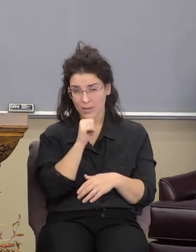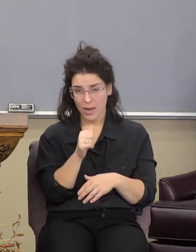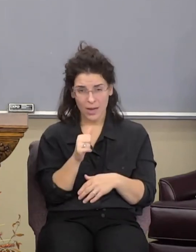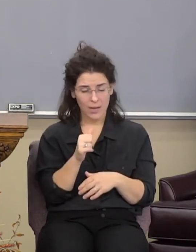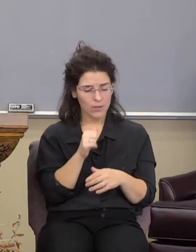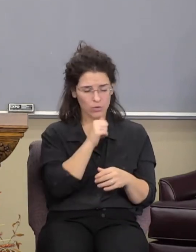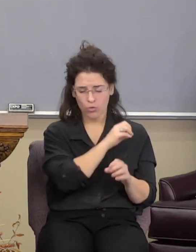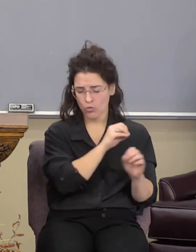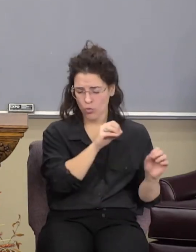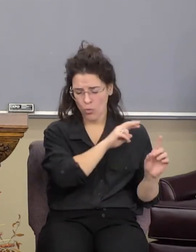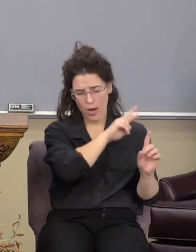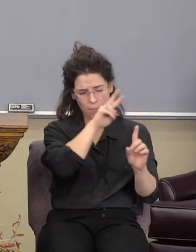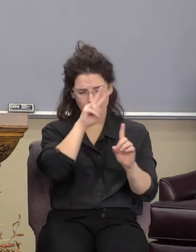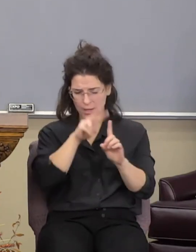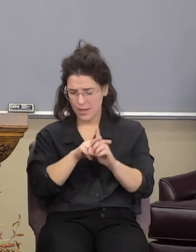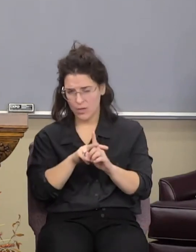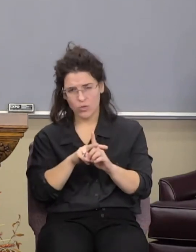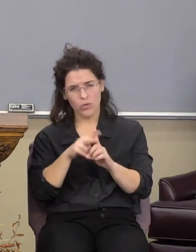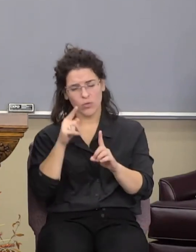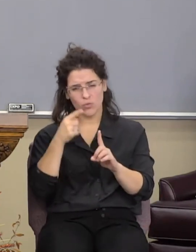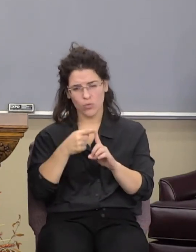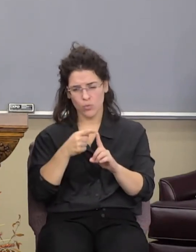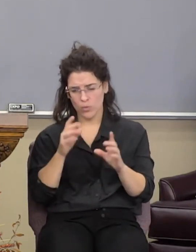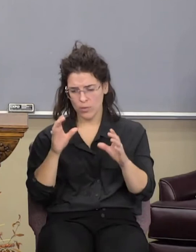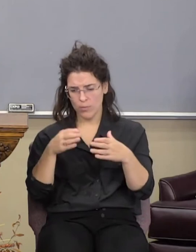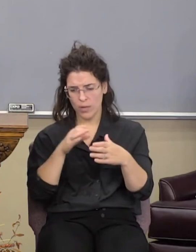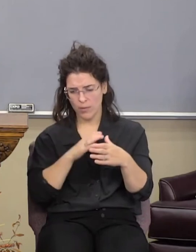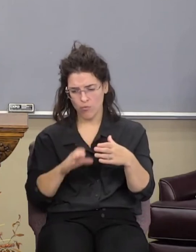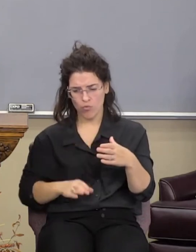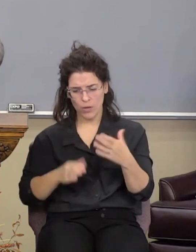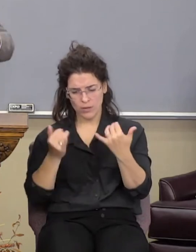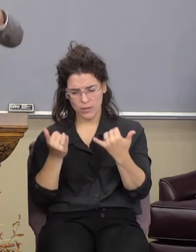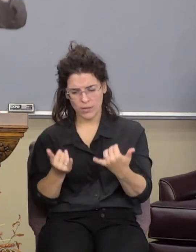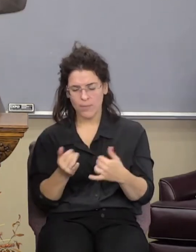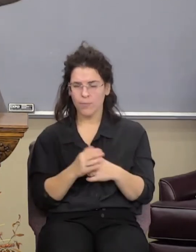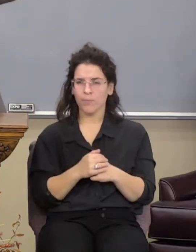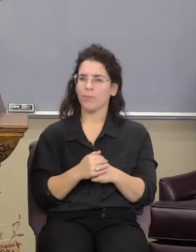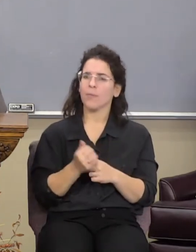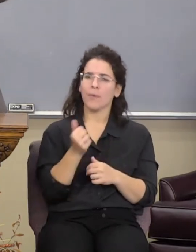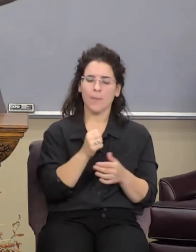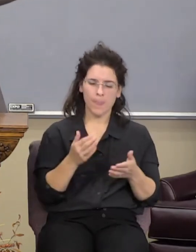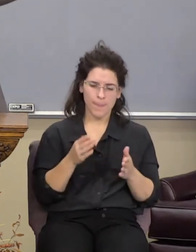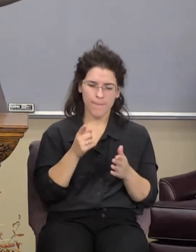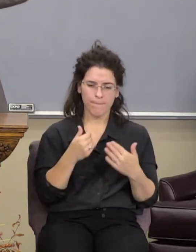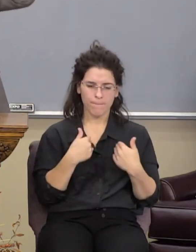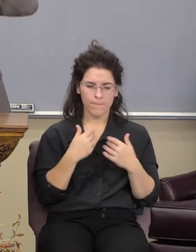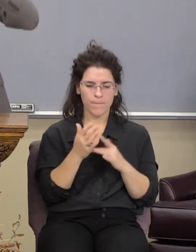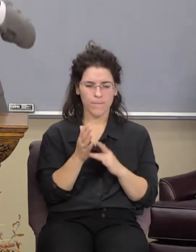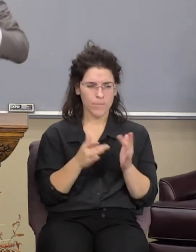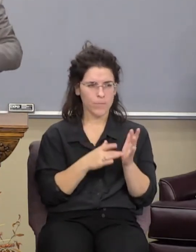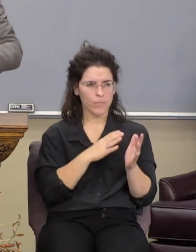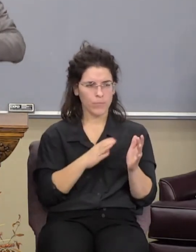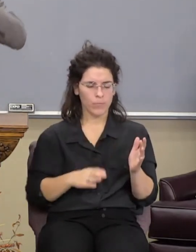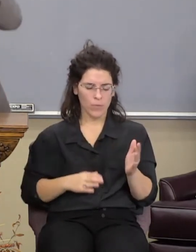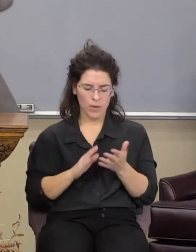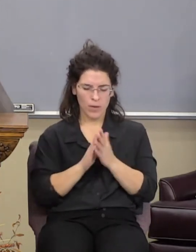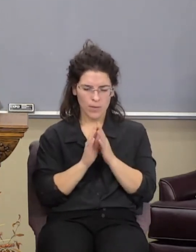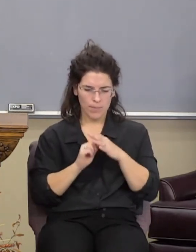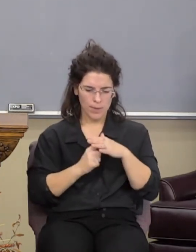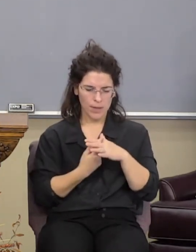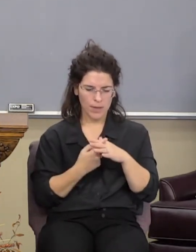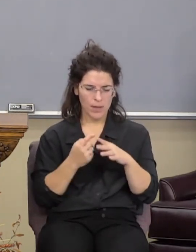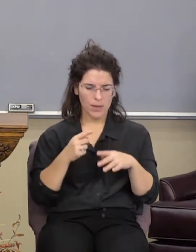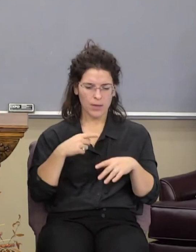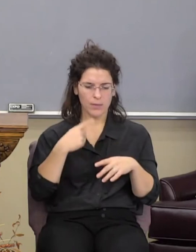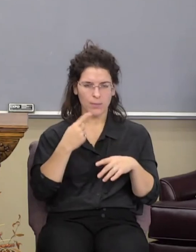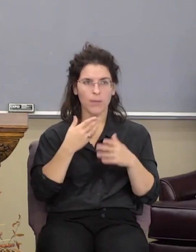no application to the body of Christ today. Anyway, you have Jesus Christ. He now begins his public ministry on top